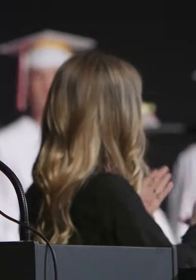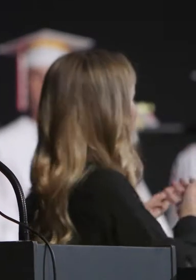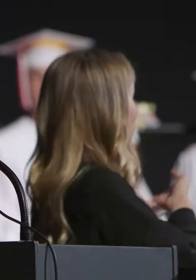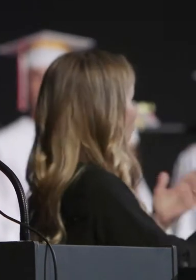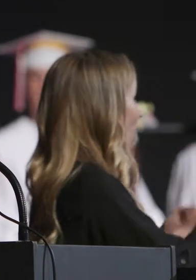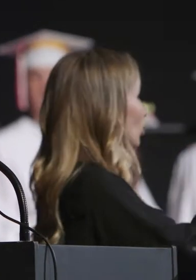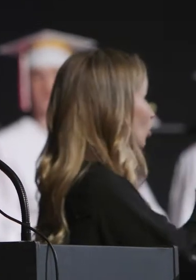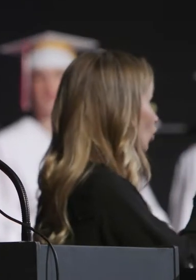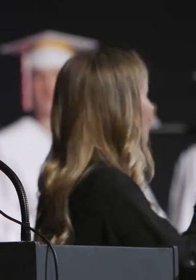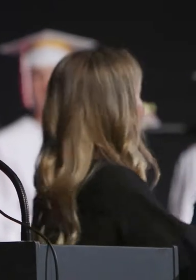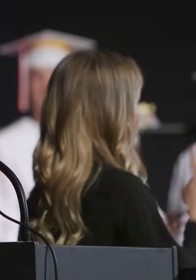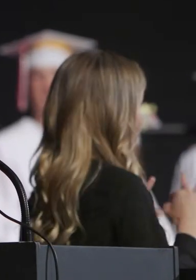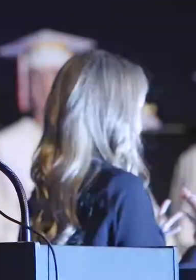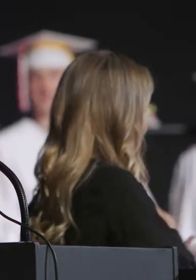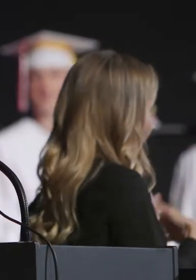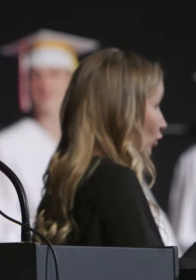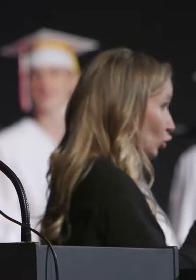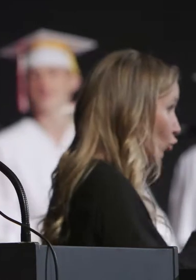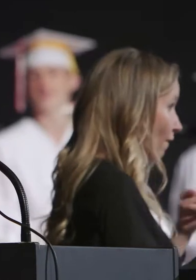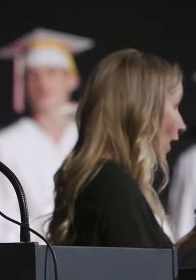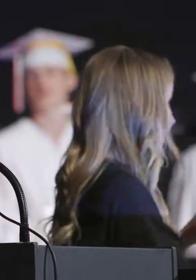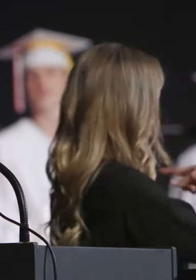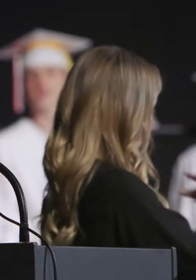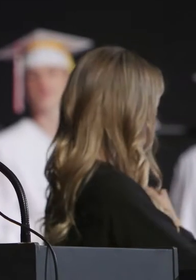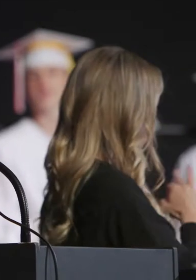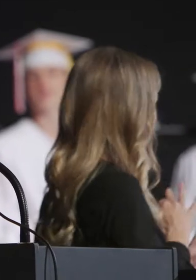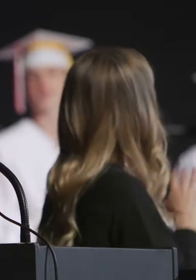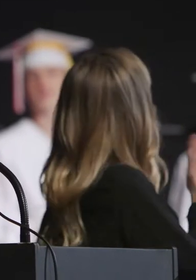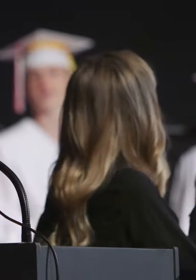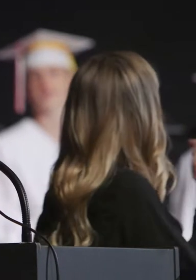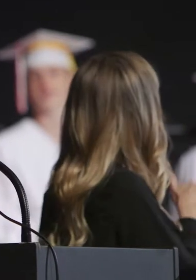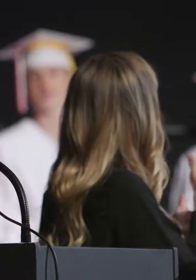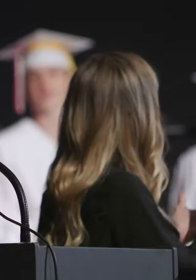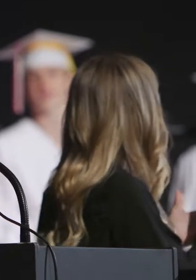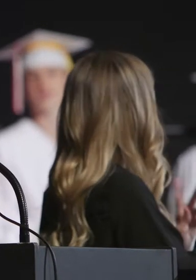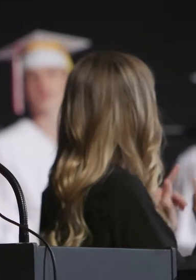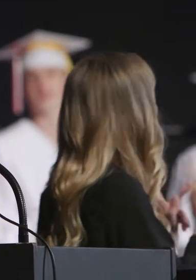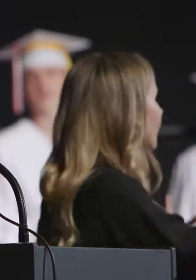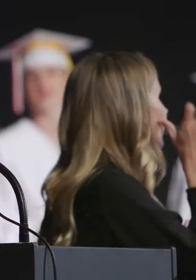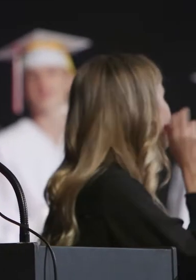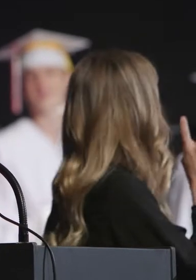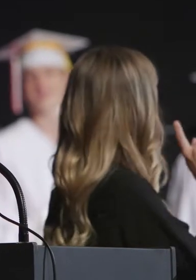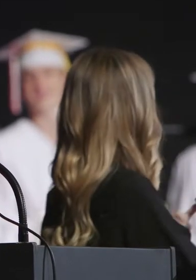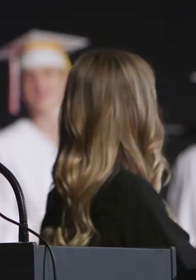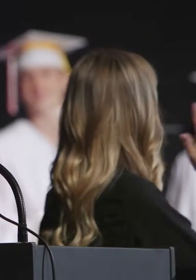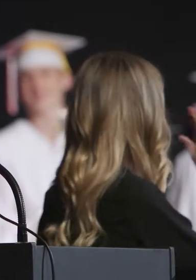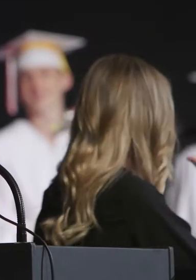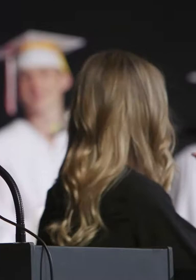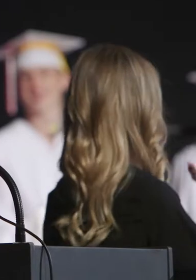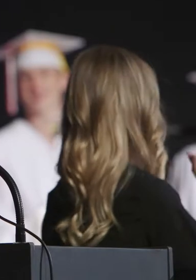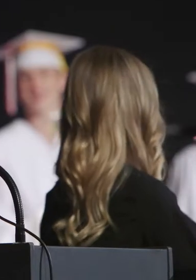four family members and two friends, along with faculty, 15 million people would be listening to 5 speeches tonight. Each speech